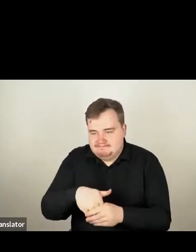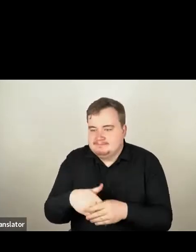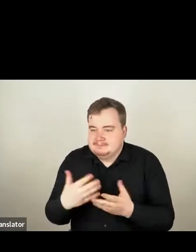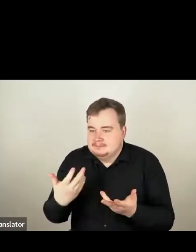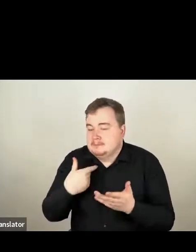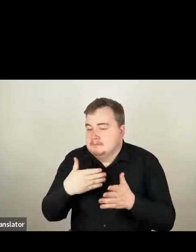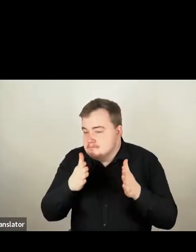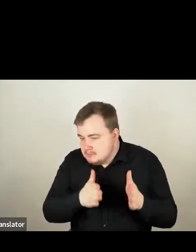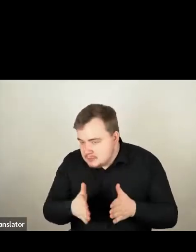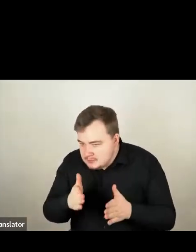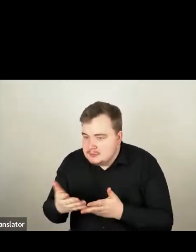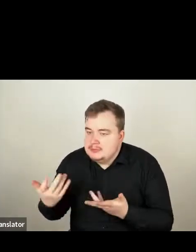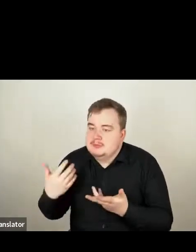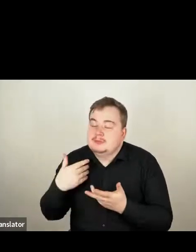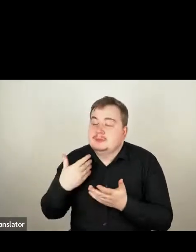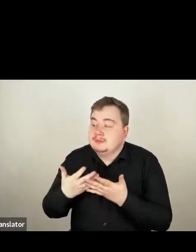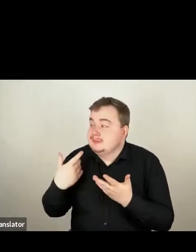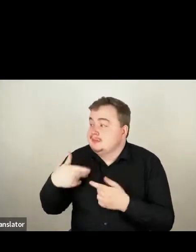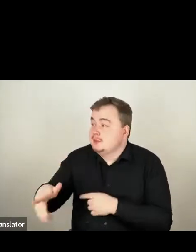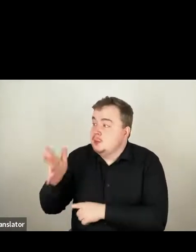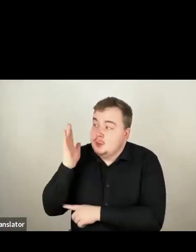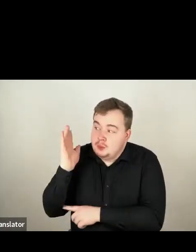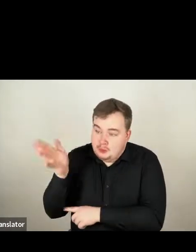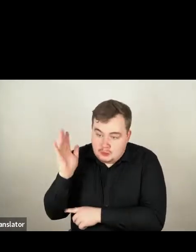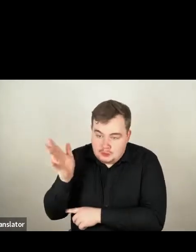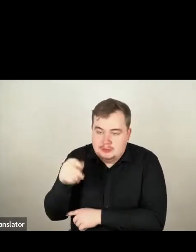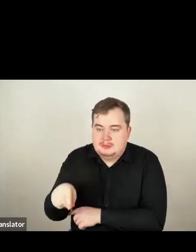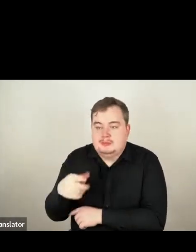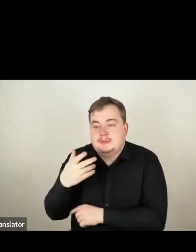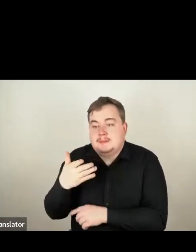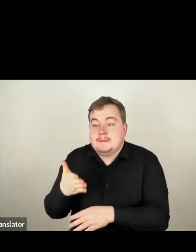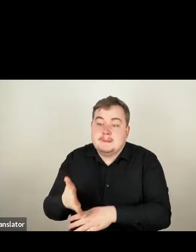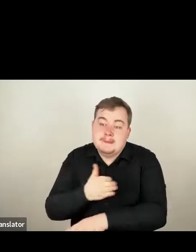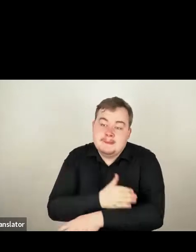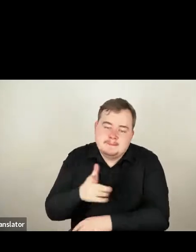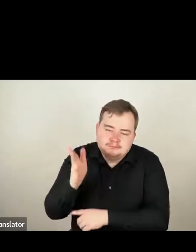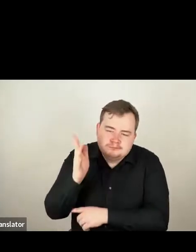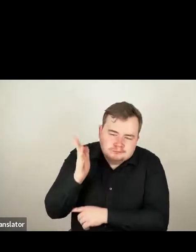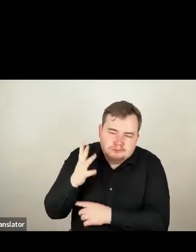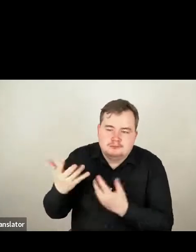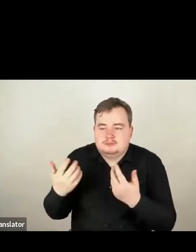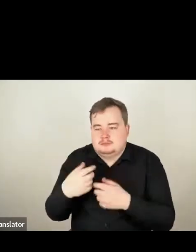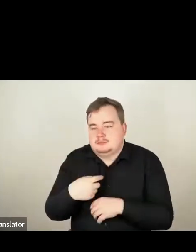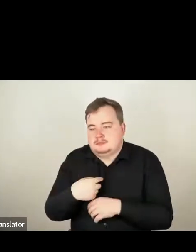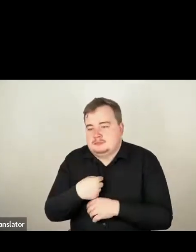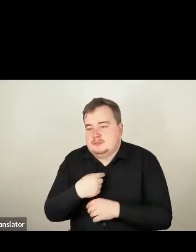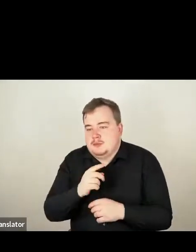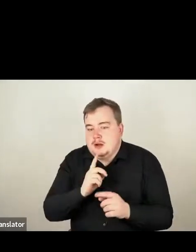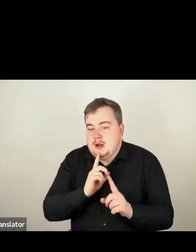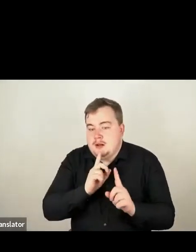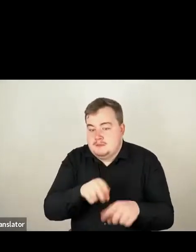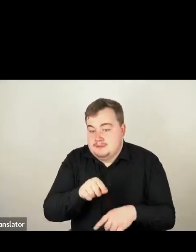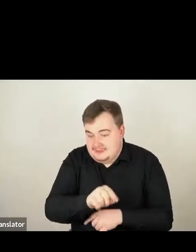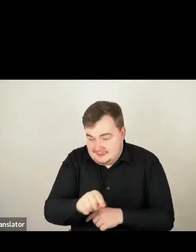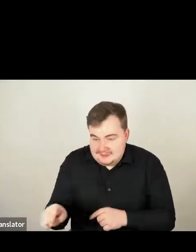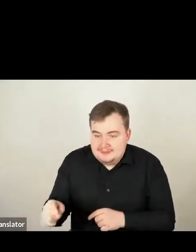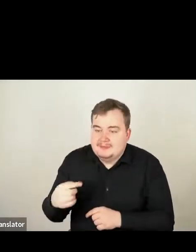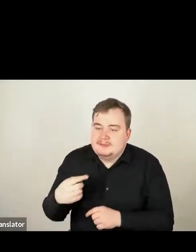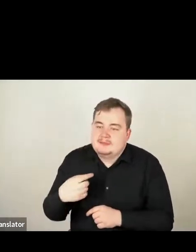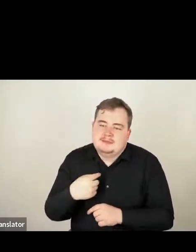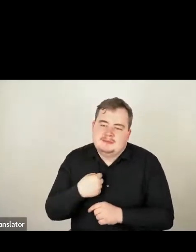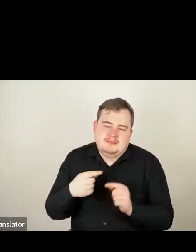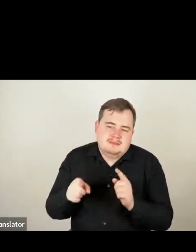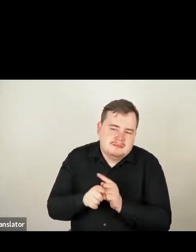but listening to the previous speakers, I'll skip that speech and I'll talk due to the topics that I heard the